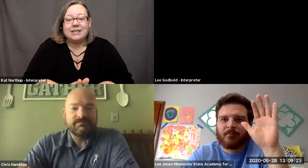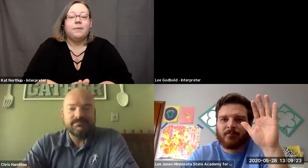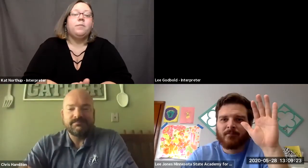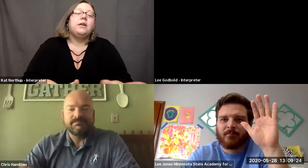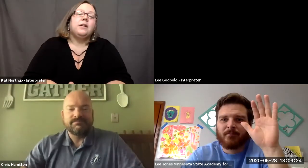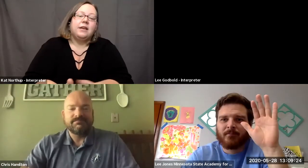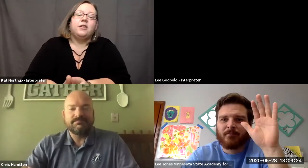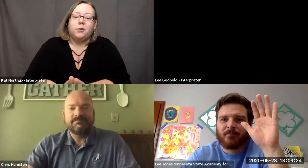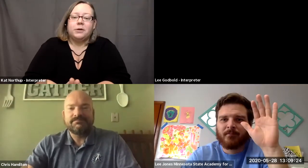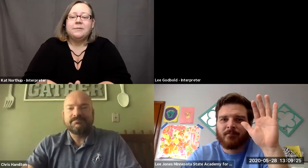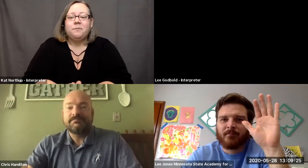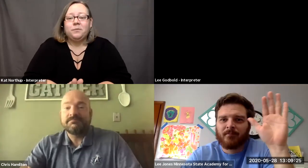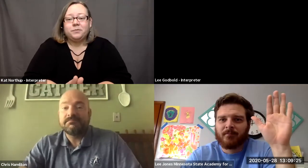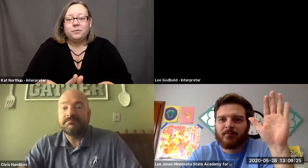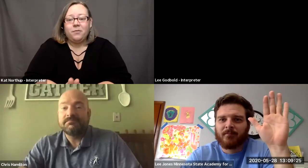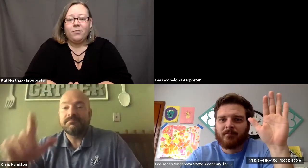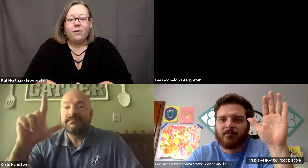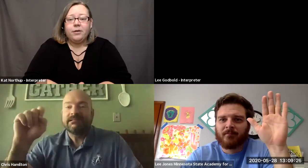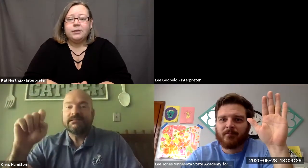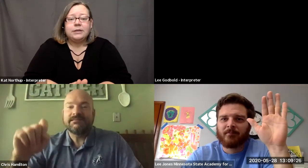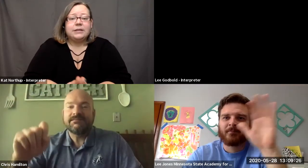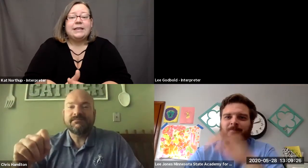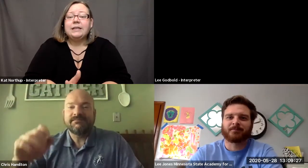time. Thank you, Boaz. Lee?